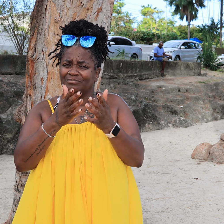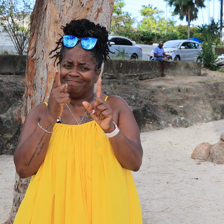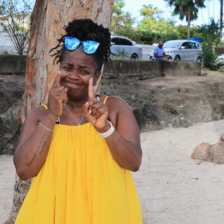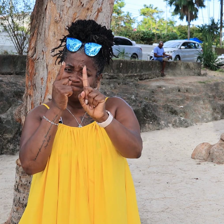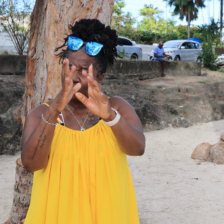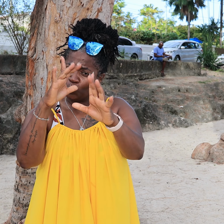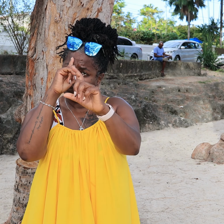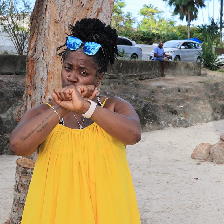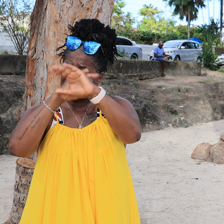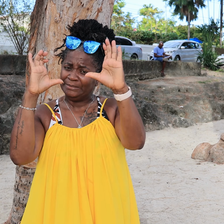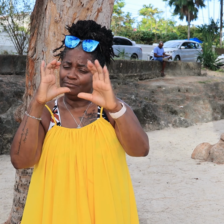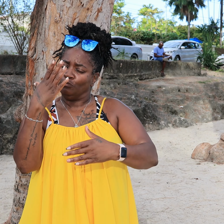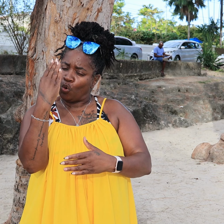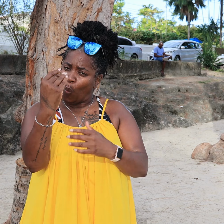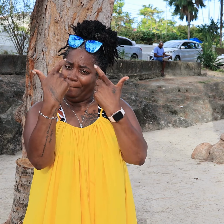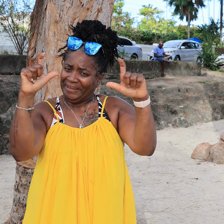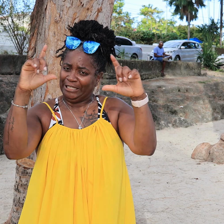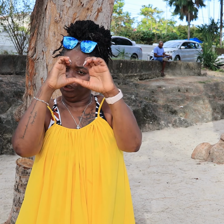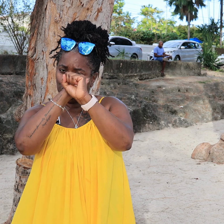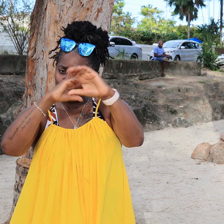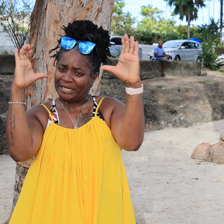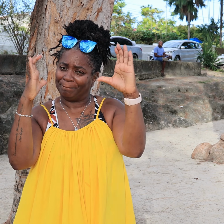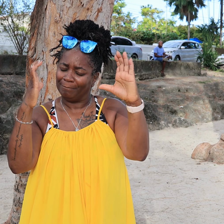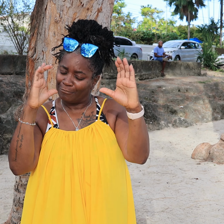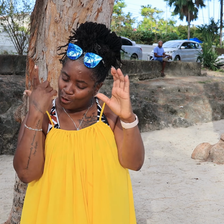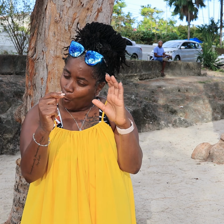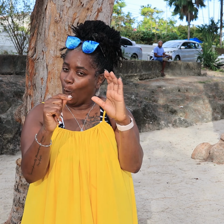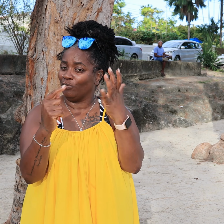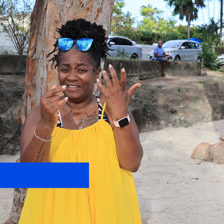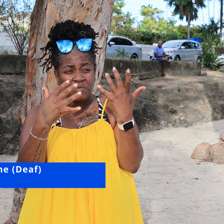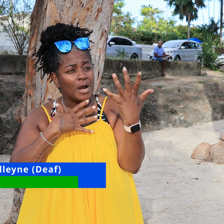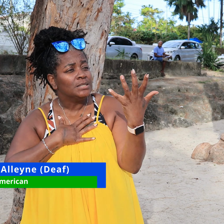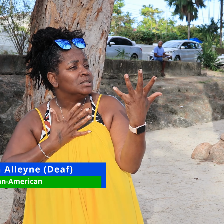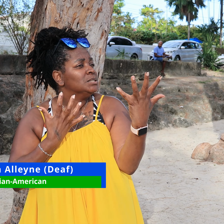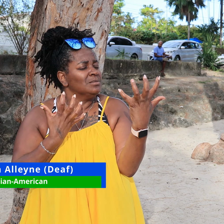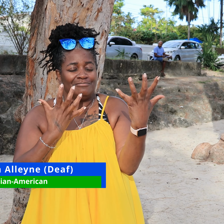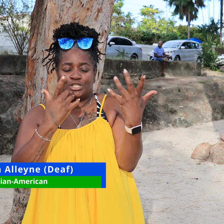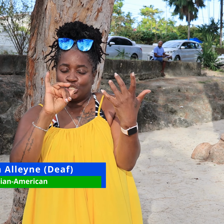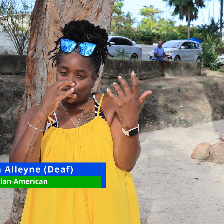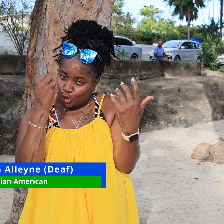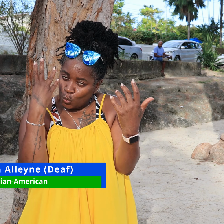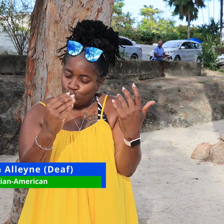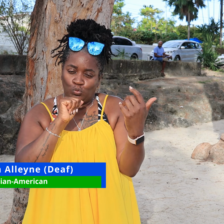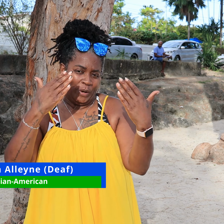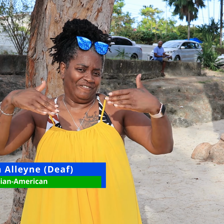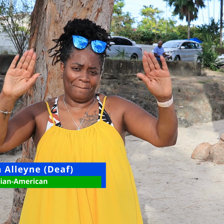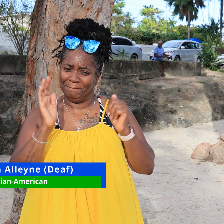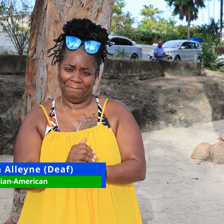have a passion, a goal, dream big. If you have a passion, just go for it. Don't give up.